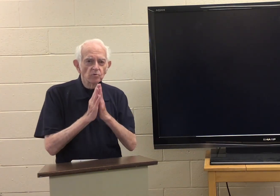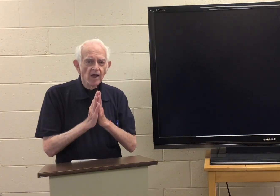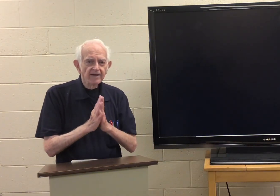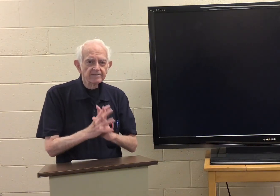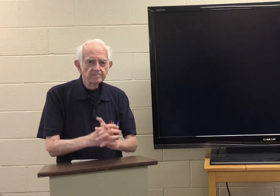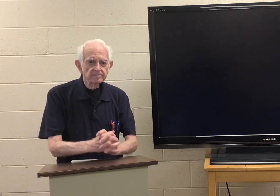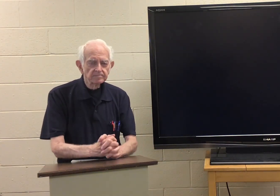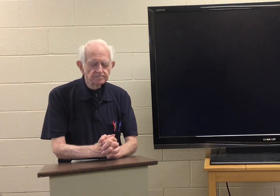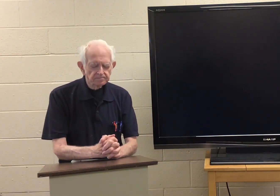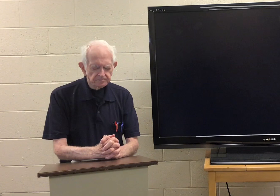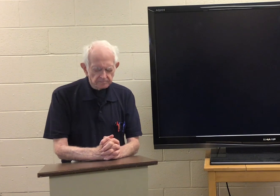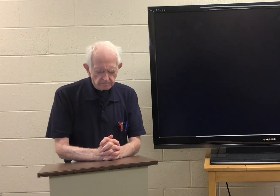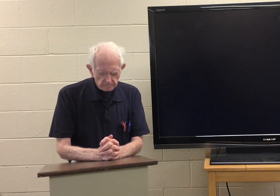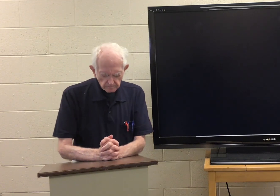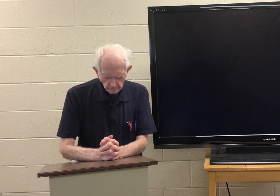Let us pray.